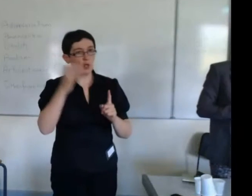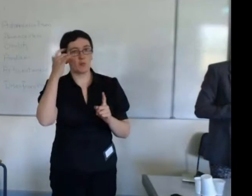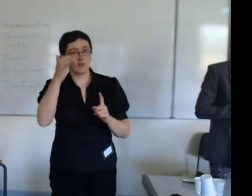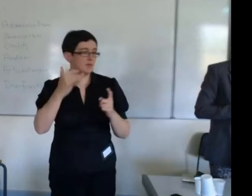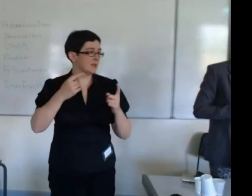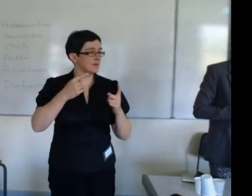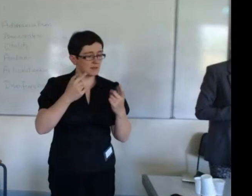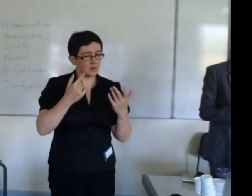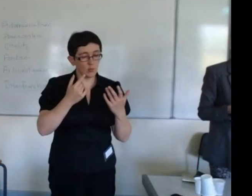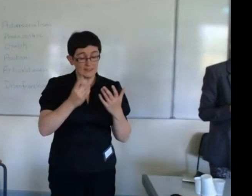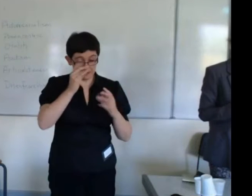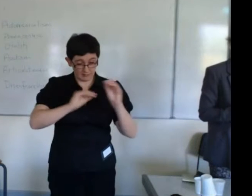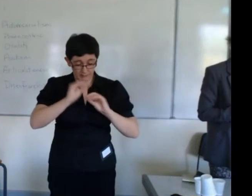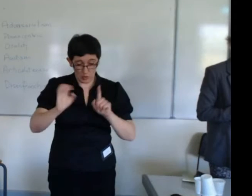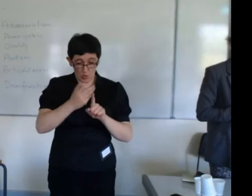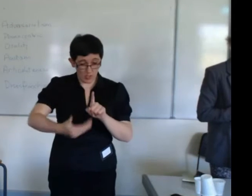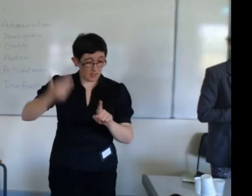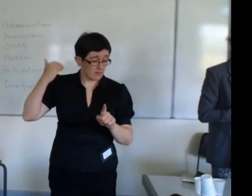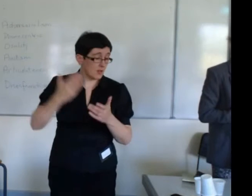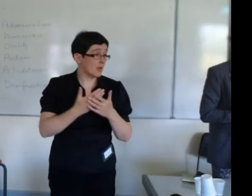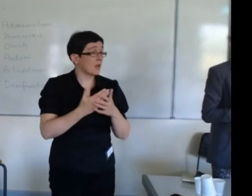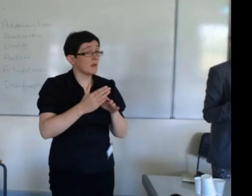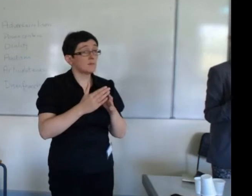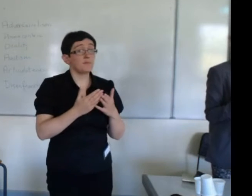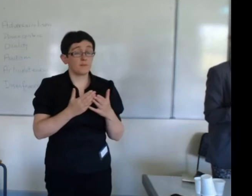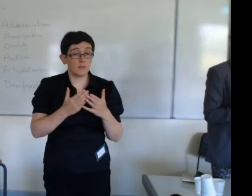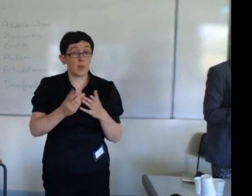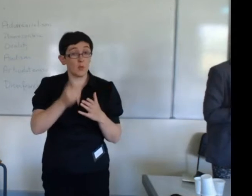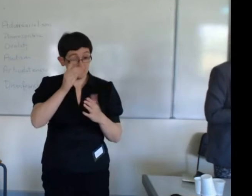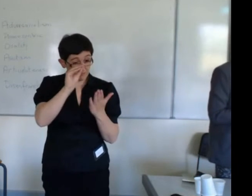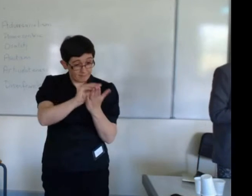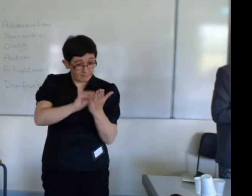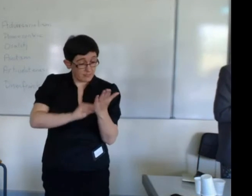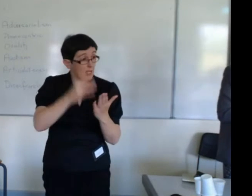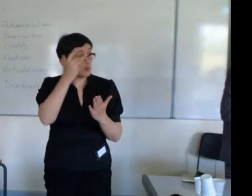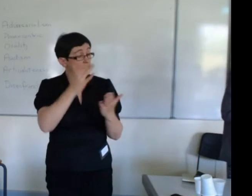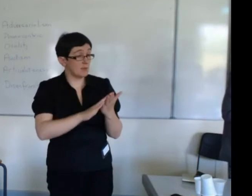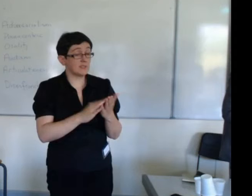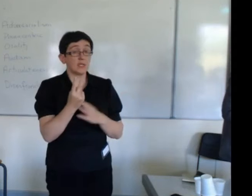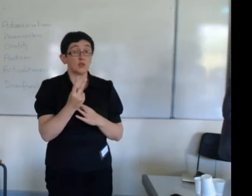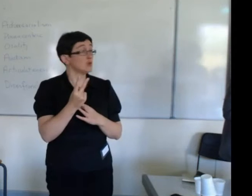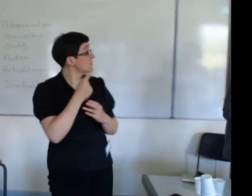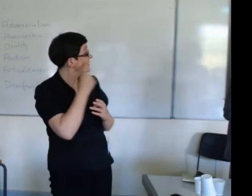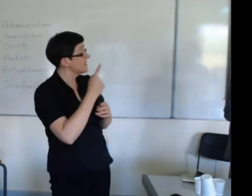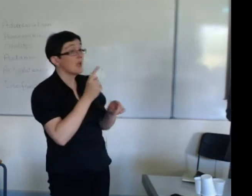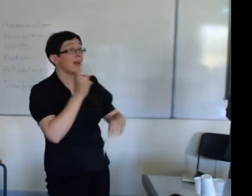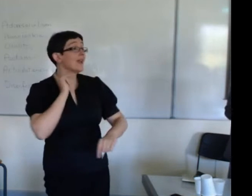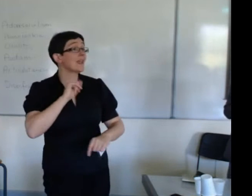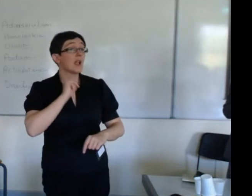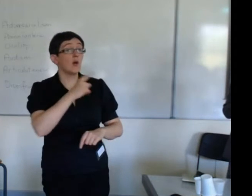we developed fairly on in the organisation, and that we documented them. And the two that I've highlighted, I suppose, are the ones I think are more